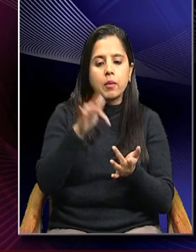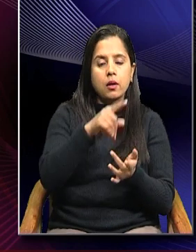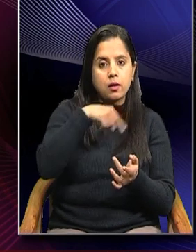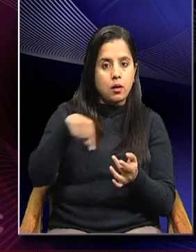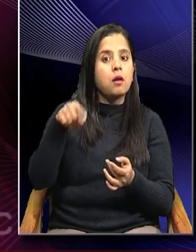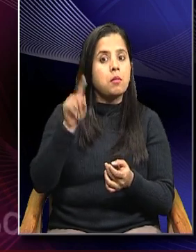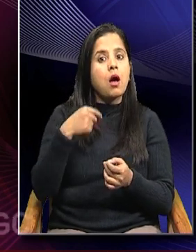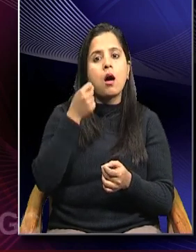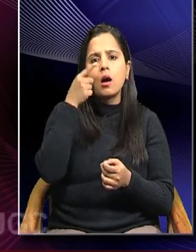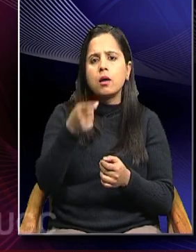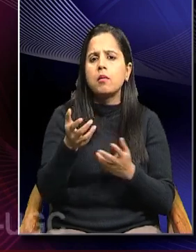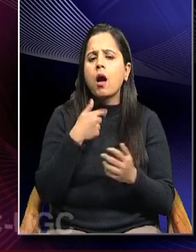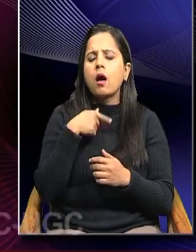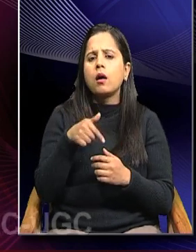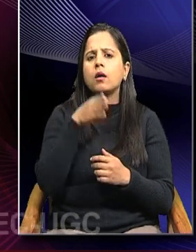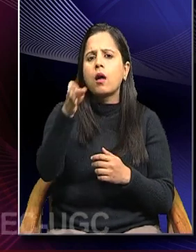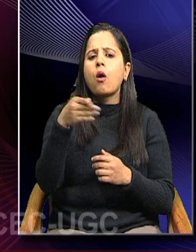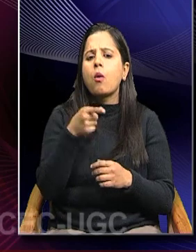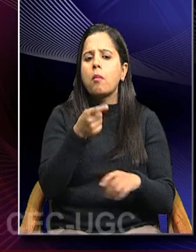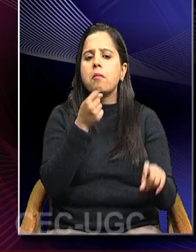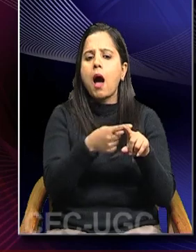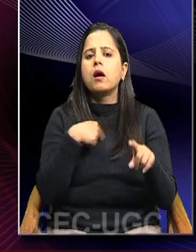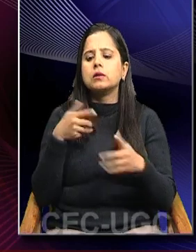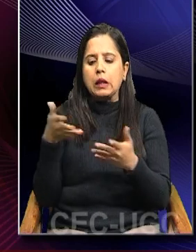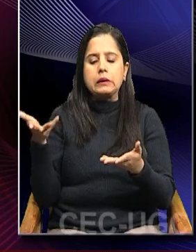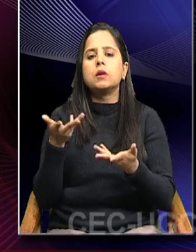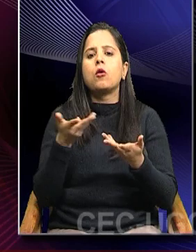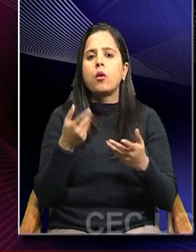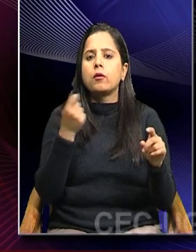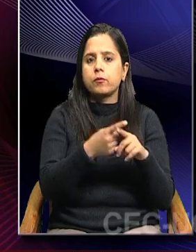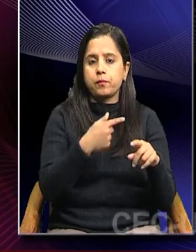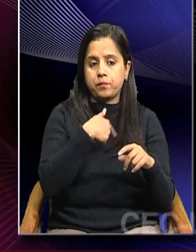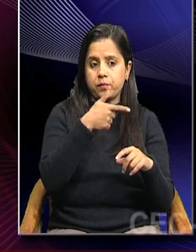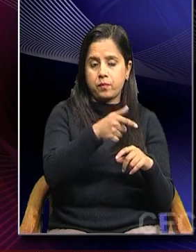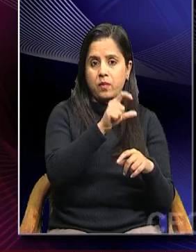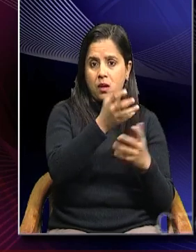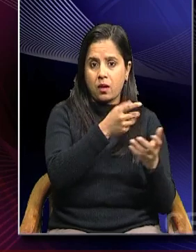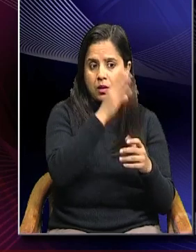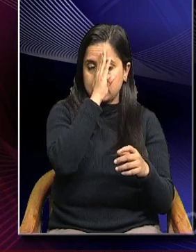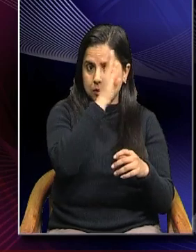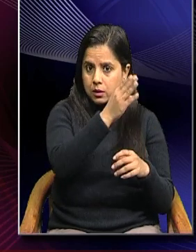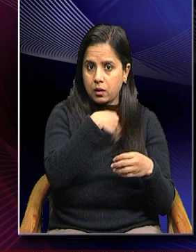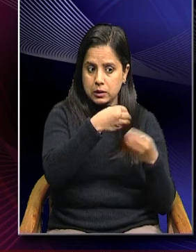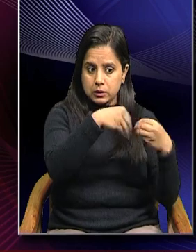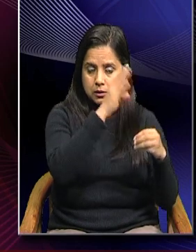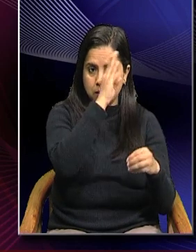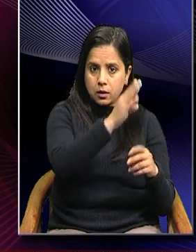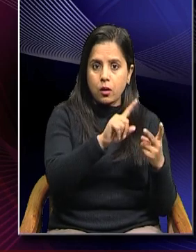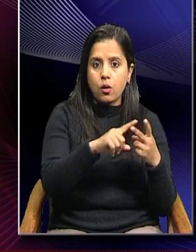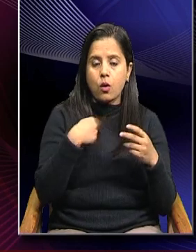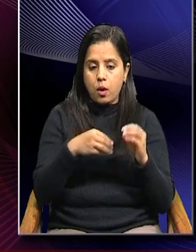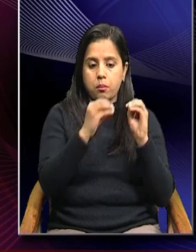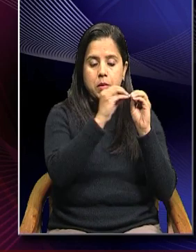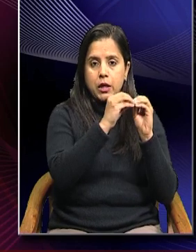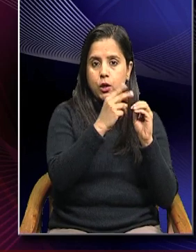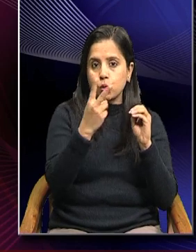have to understand which market I am going to cater to. Whether I am going to deal with the customers directly, whether it is B2C business, that